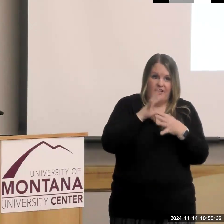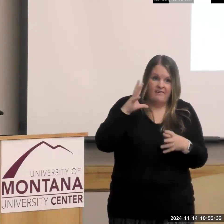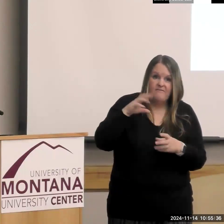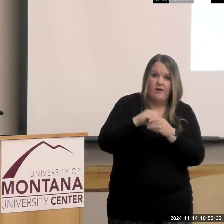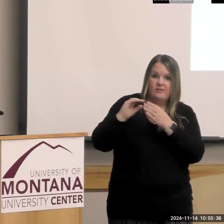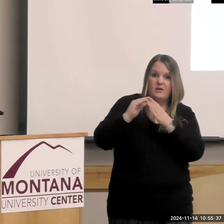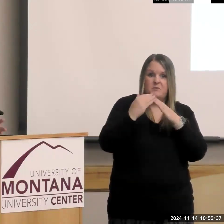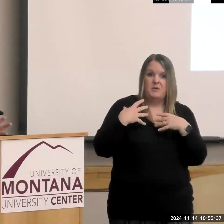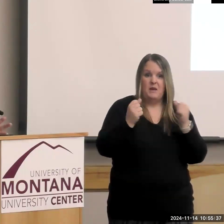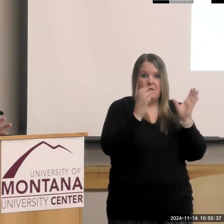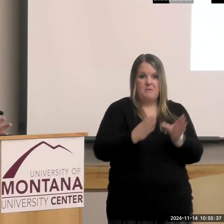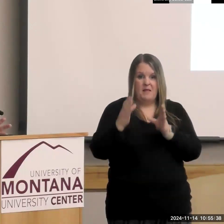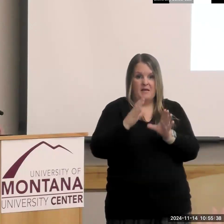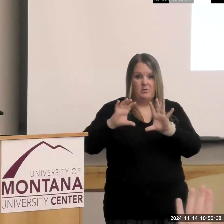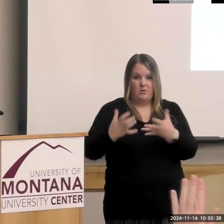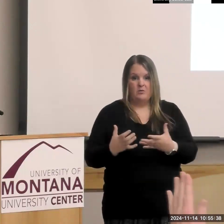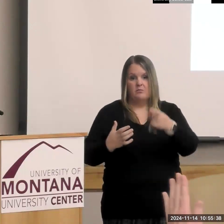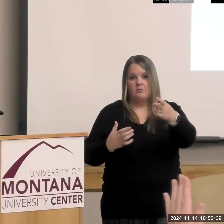community health planning group. Yeah.